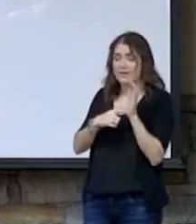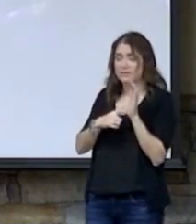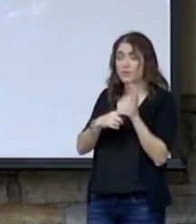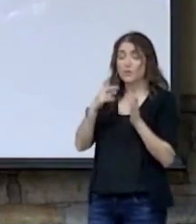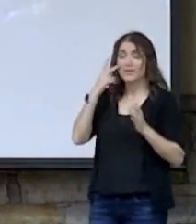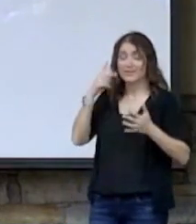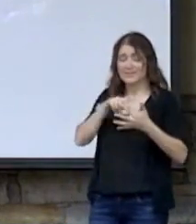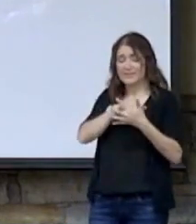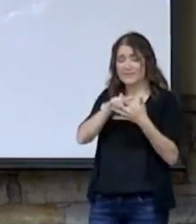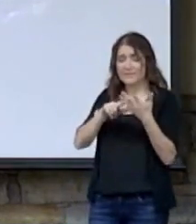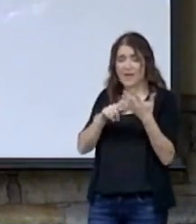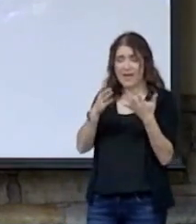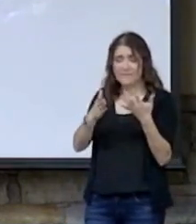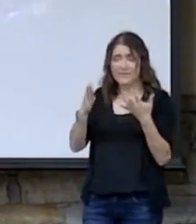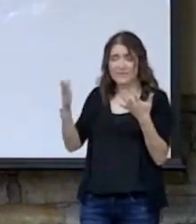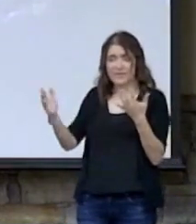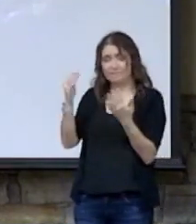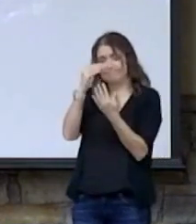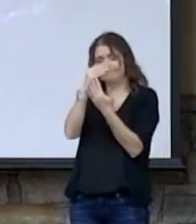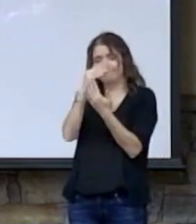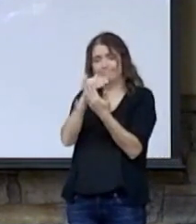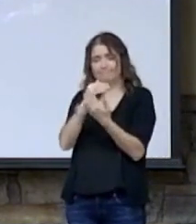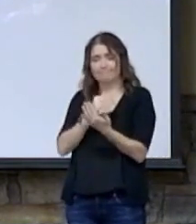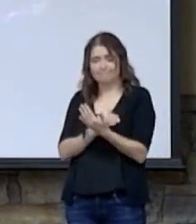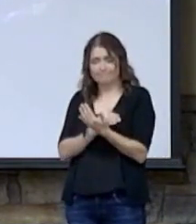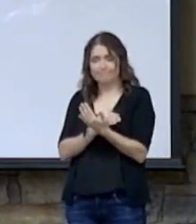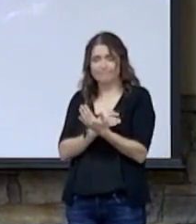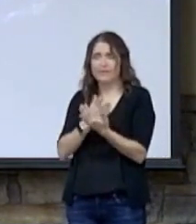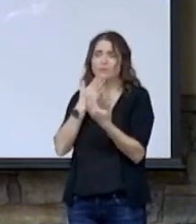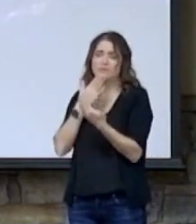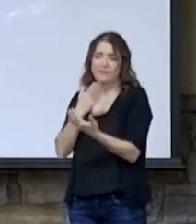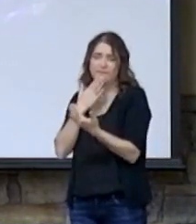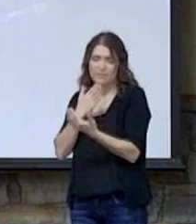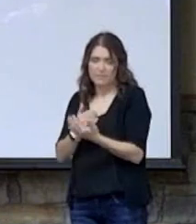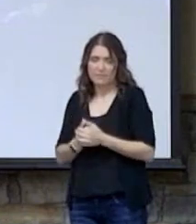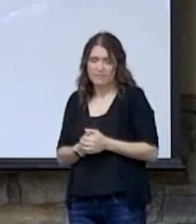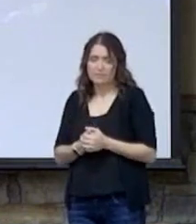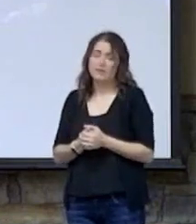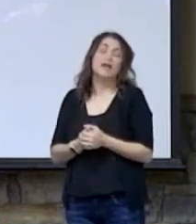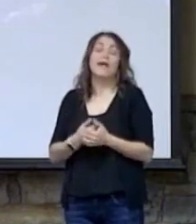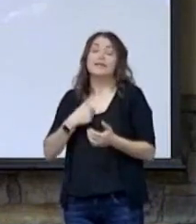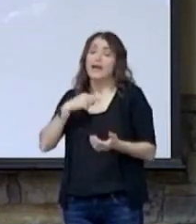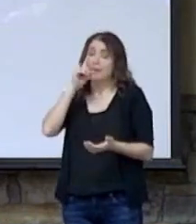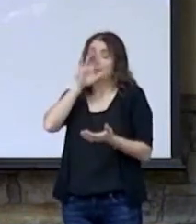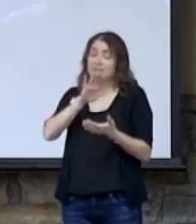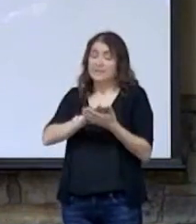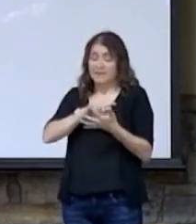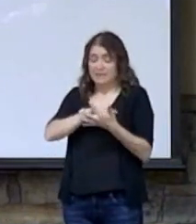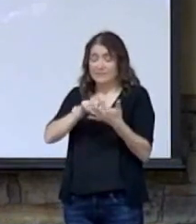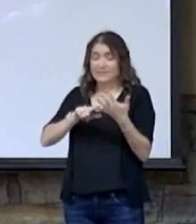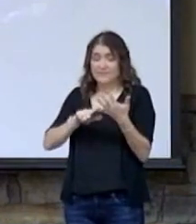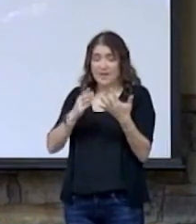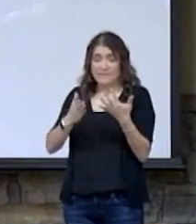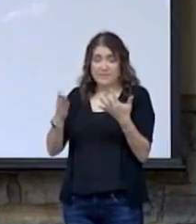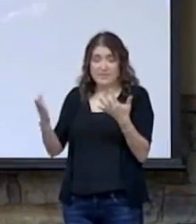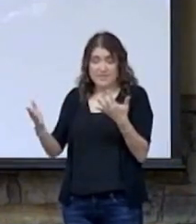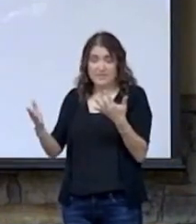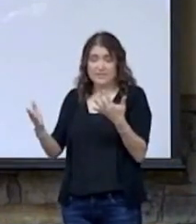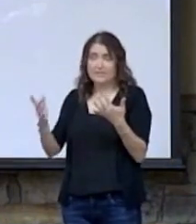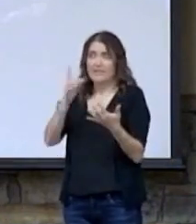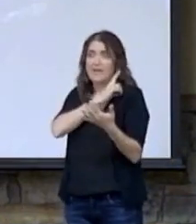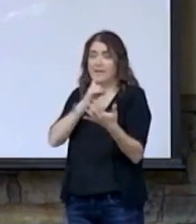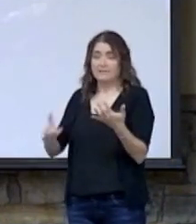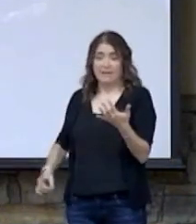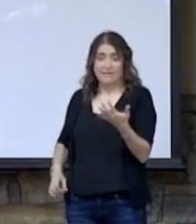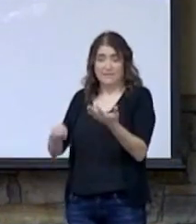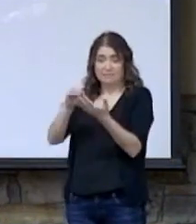five things that David lists here that he was thankful for. And I believe out of these five things that David